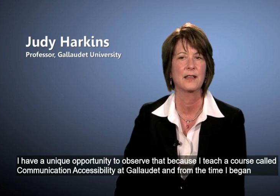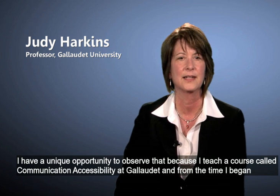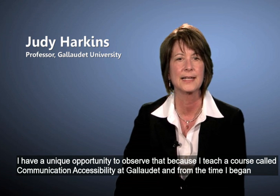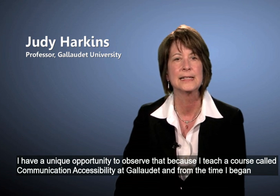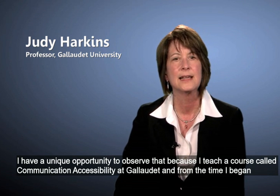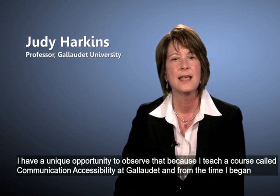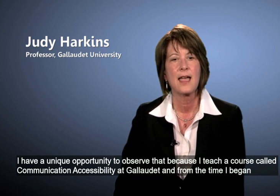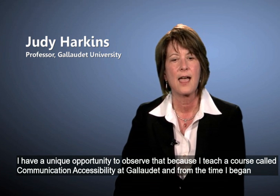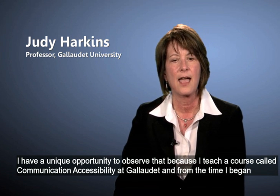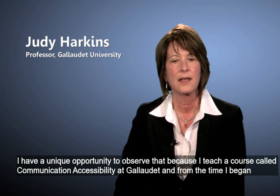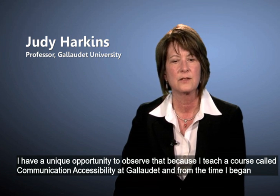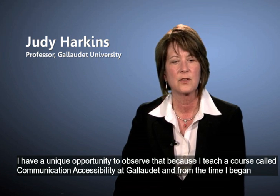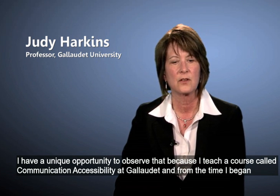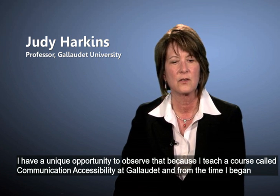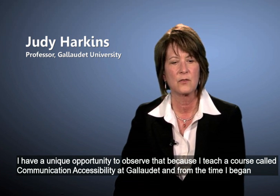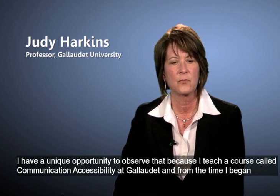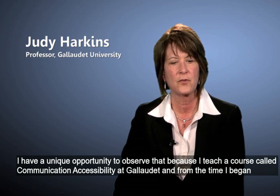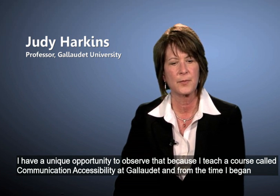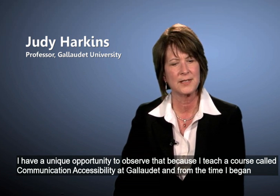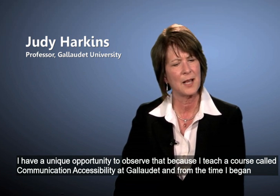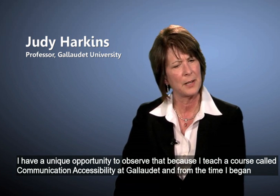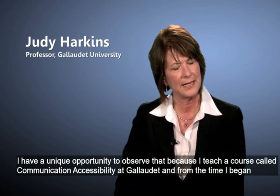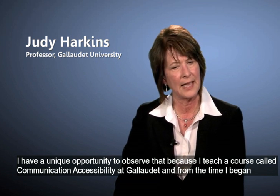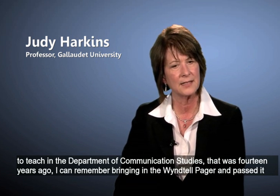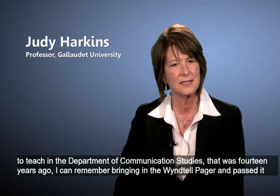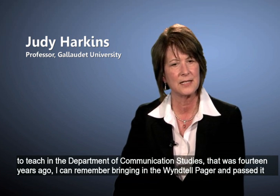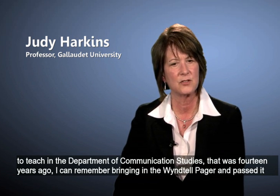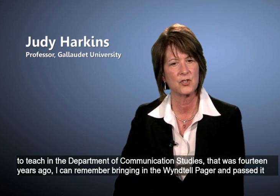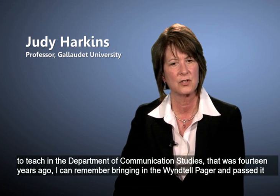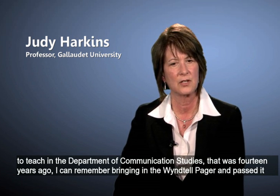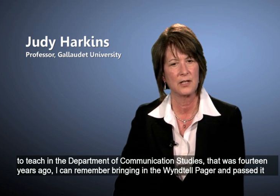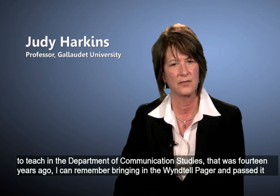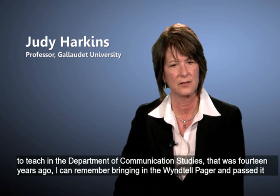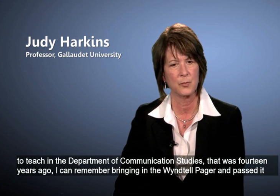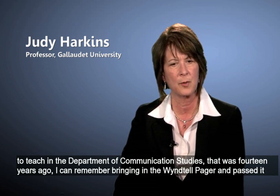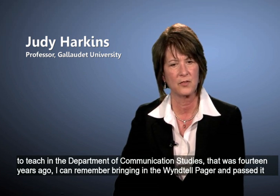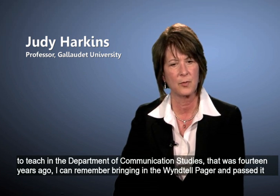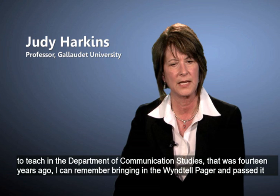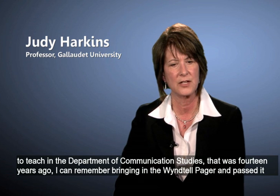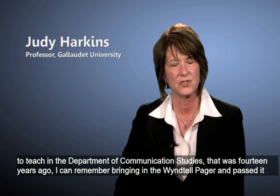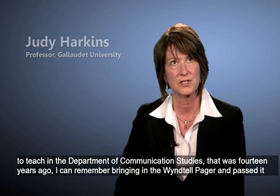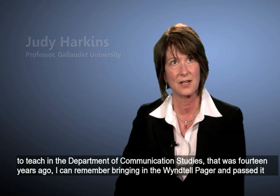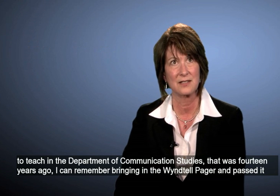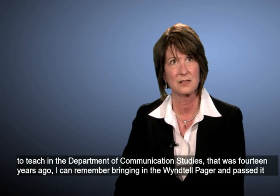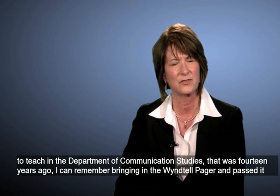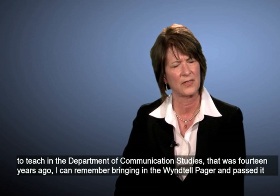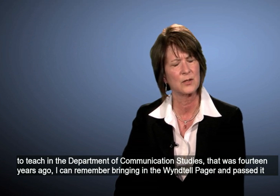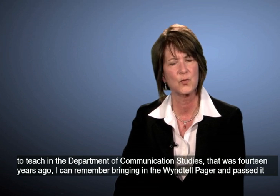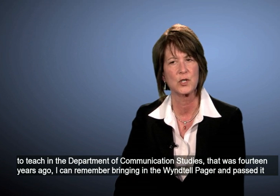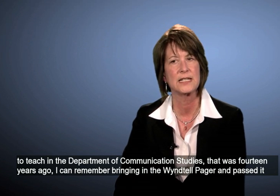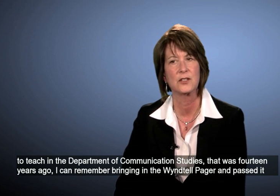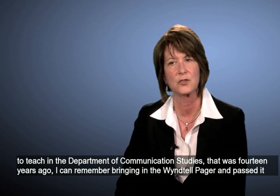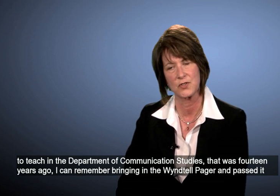Gallaudet. And from the time I began to teach in the Department of Communication Studies, I think it was 14 years